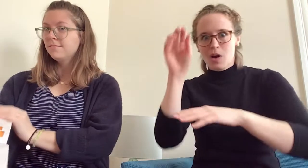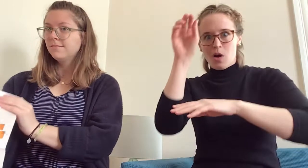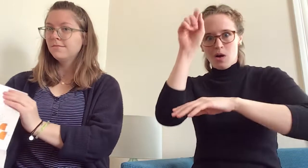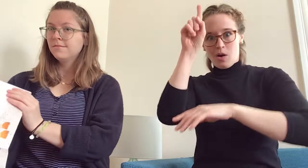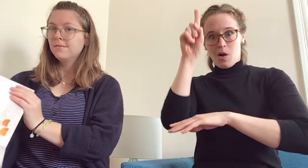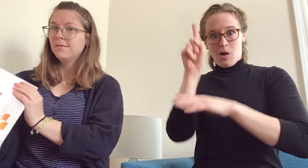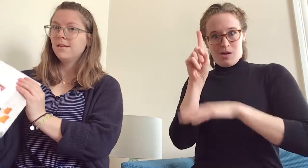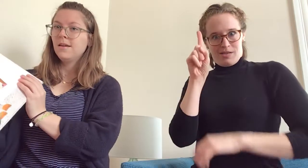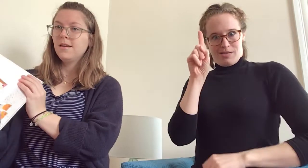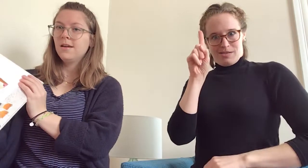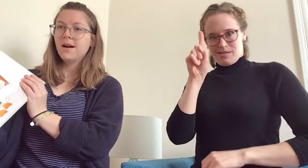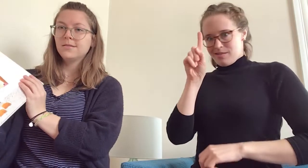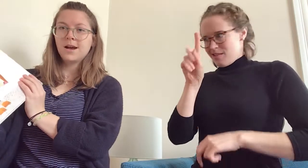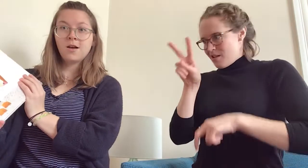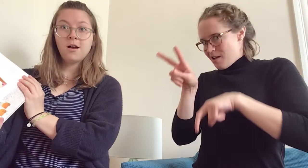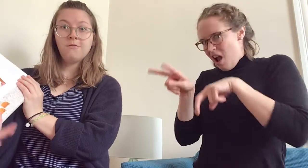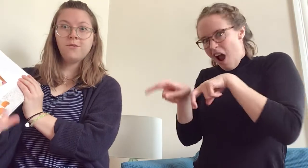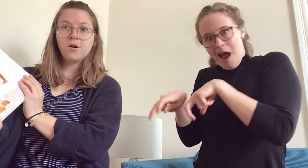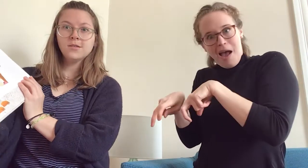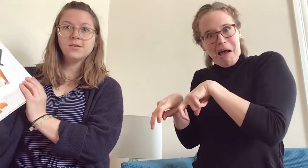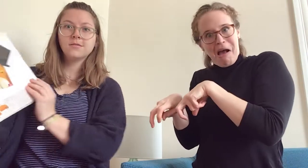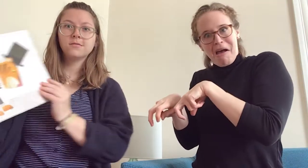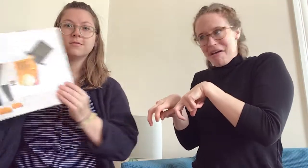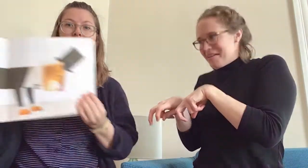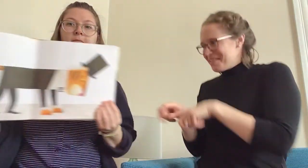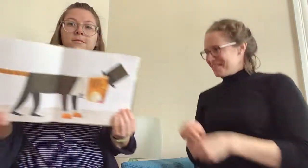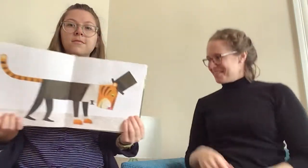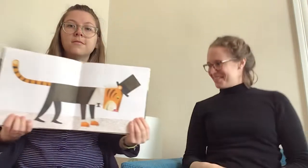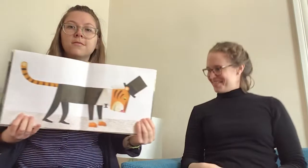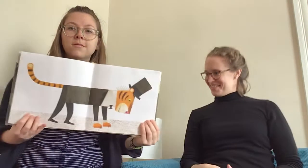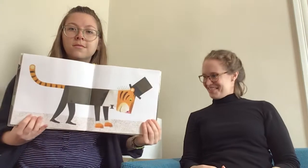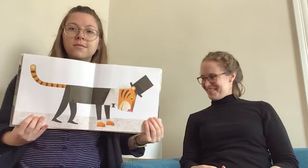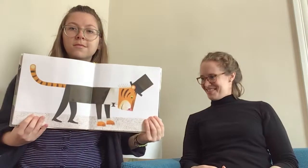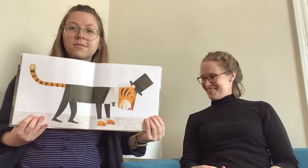why. He got down on all fours.